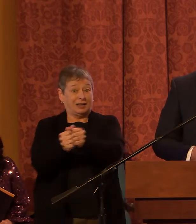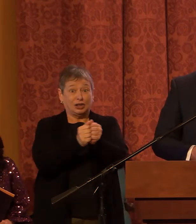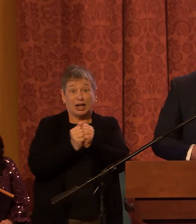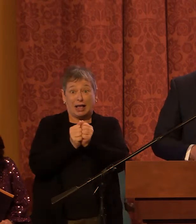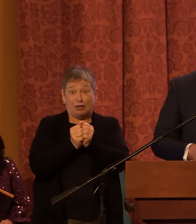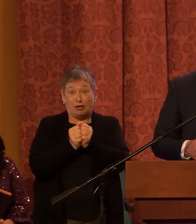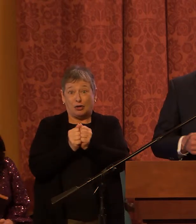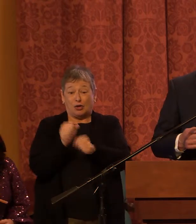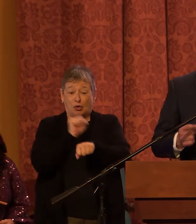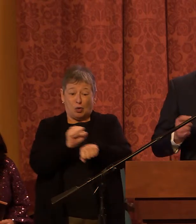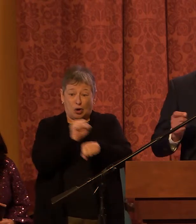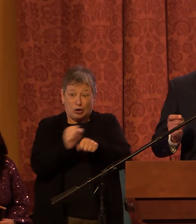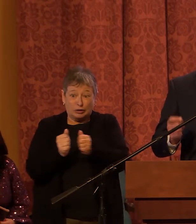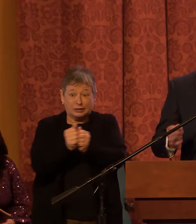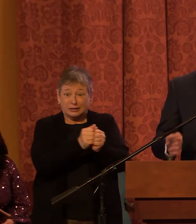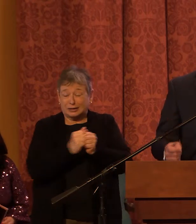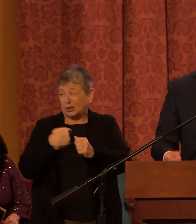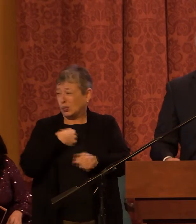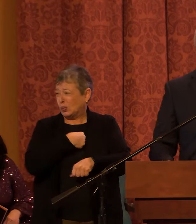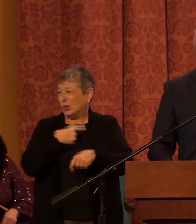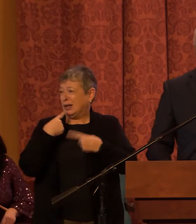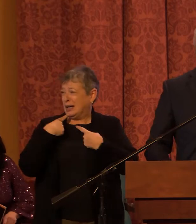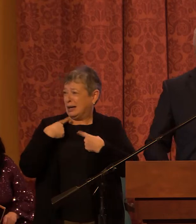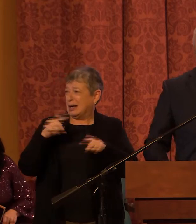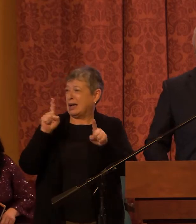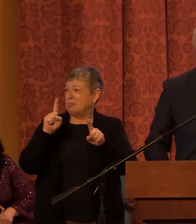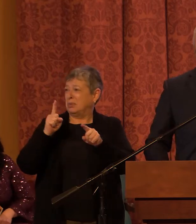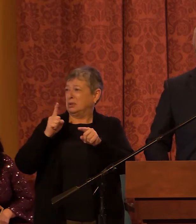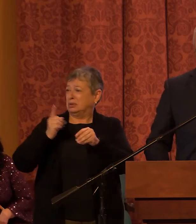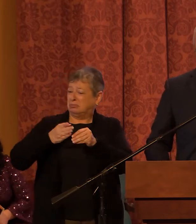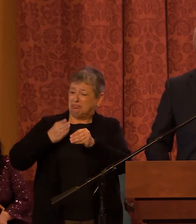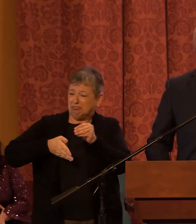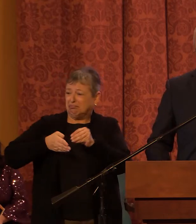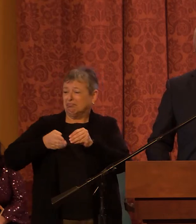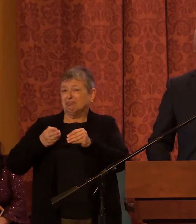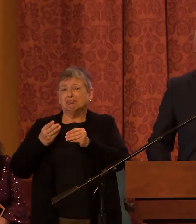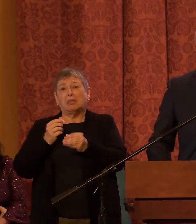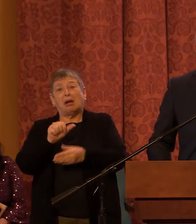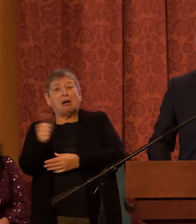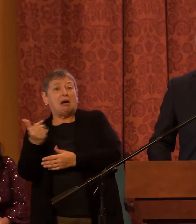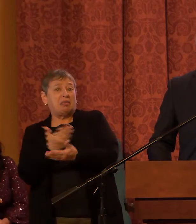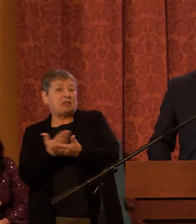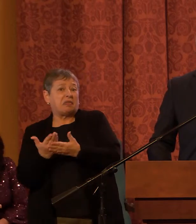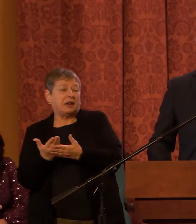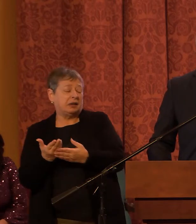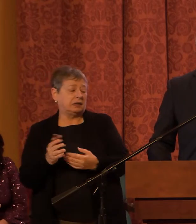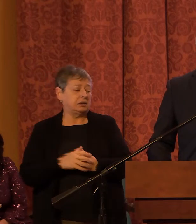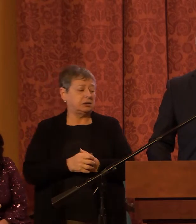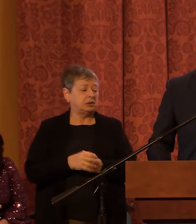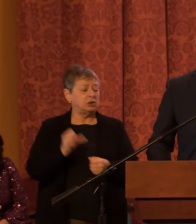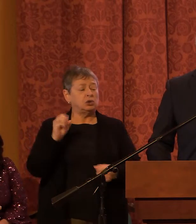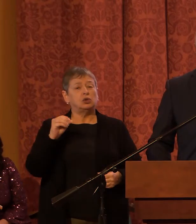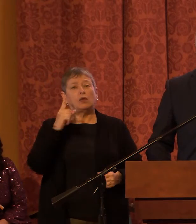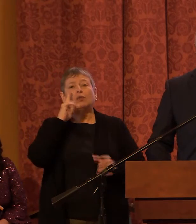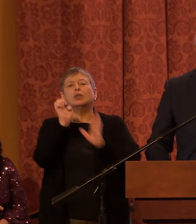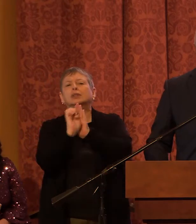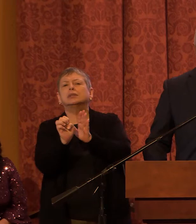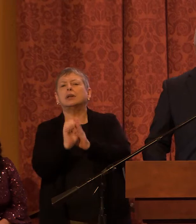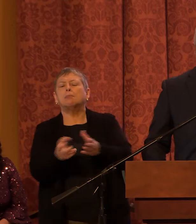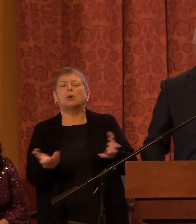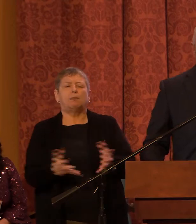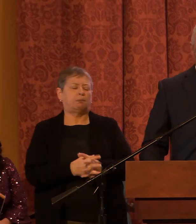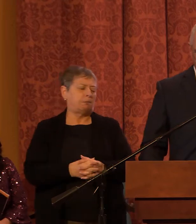together, we have been able to accomplish some other things. So, for